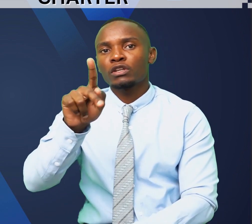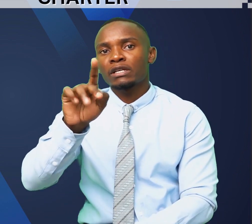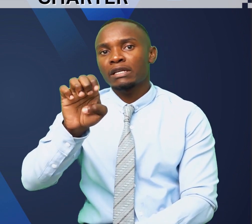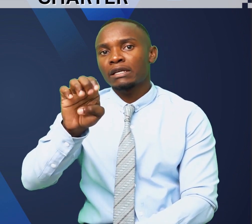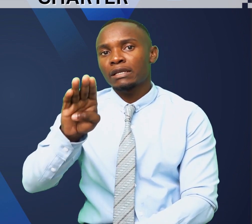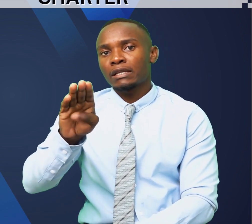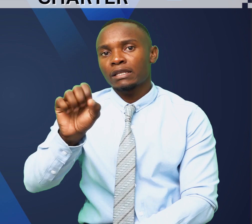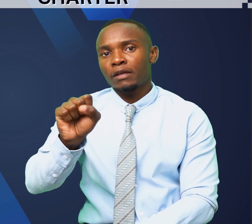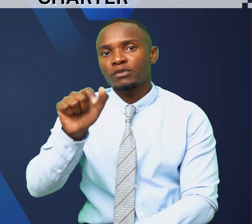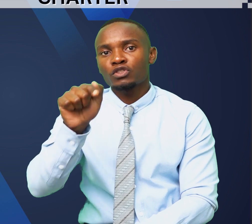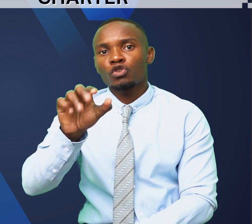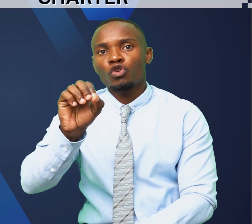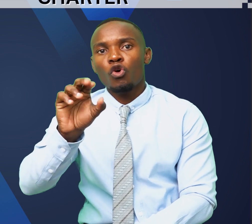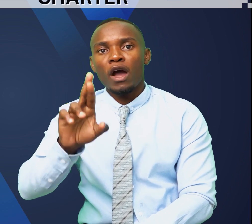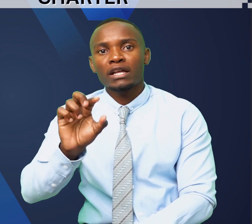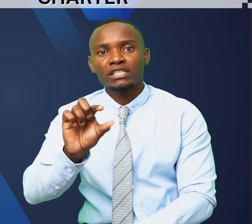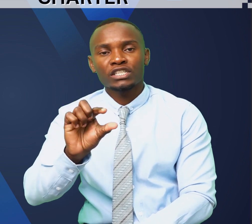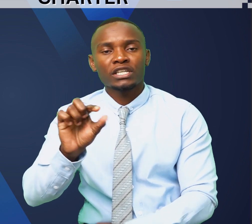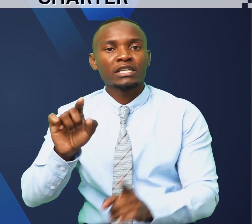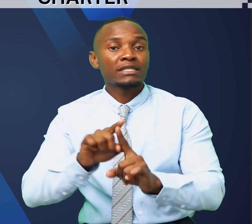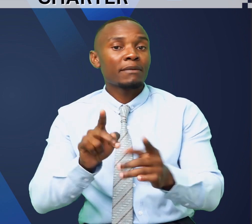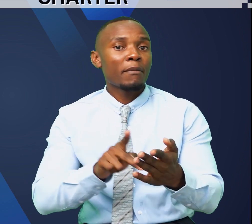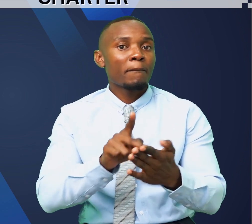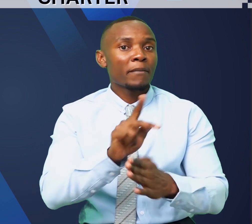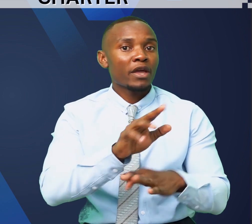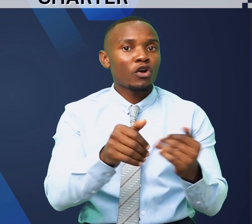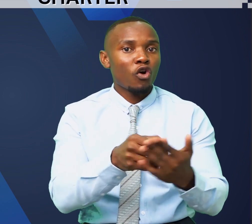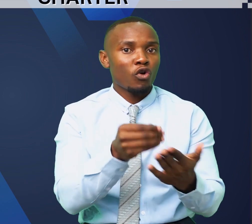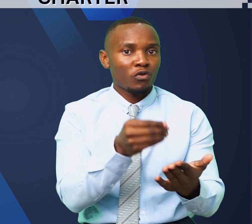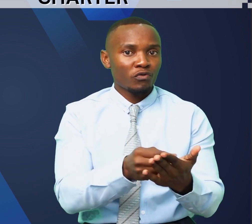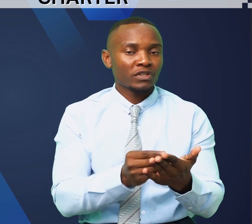webstore.kebs.org and pay applicable fees through eCitizen.